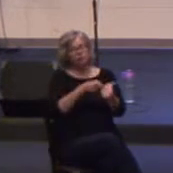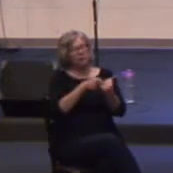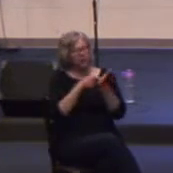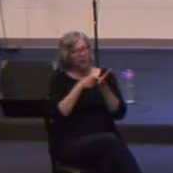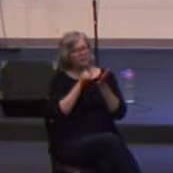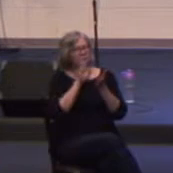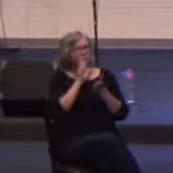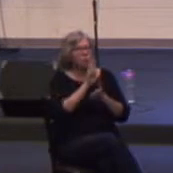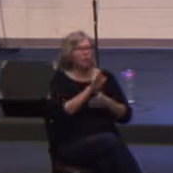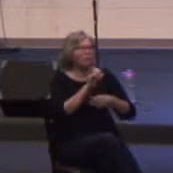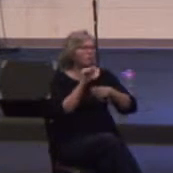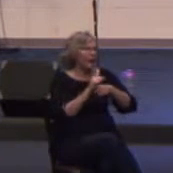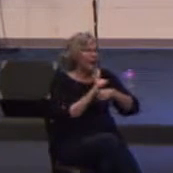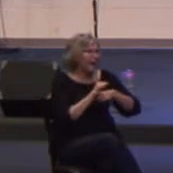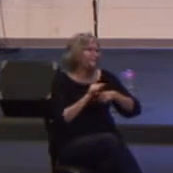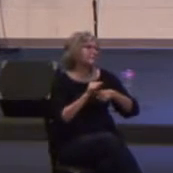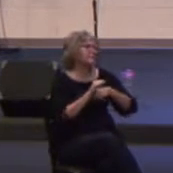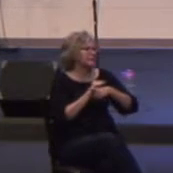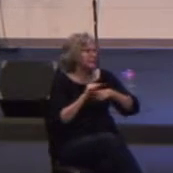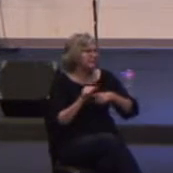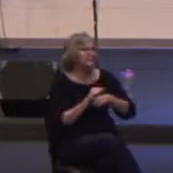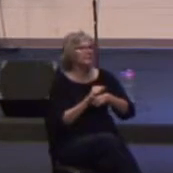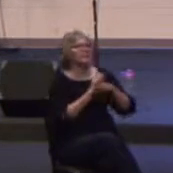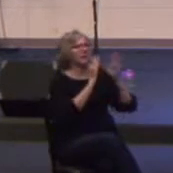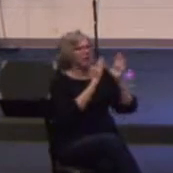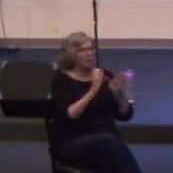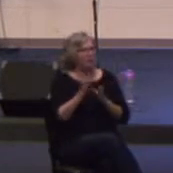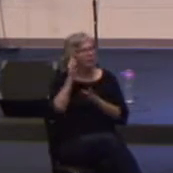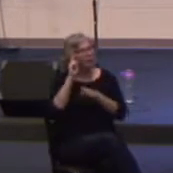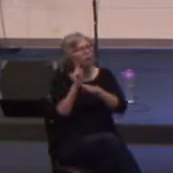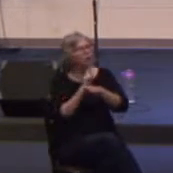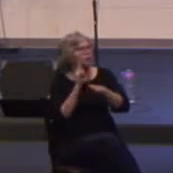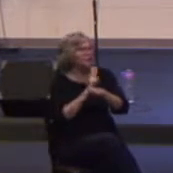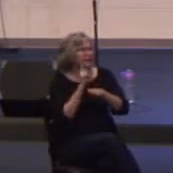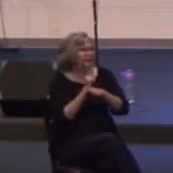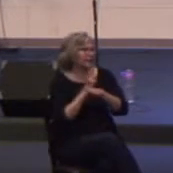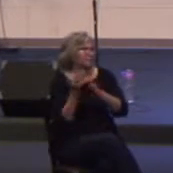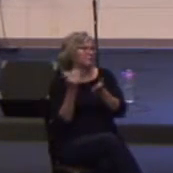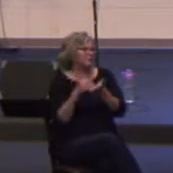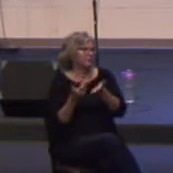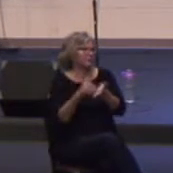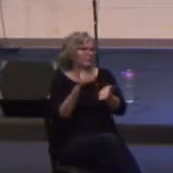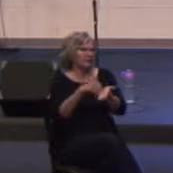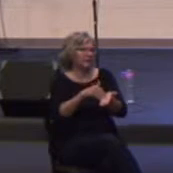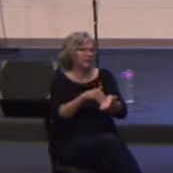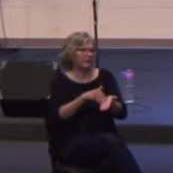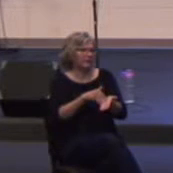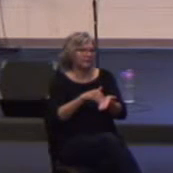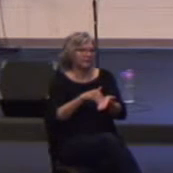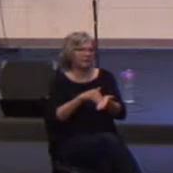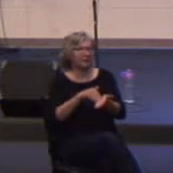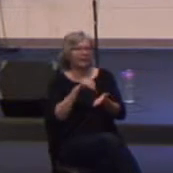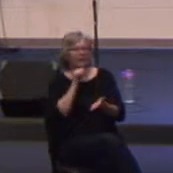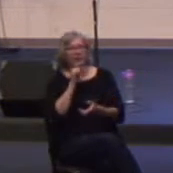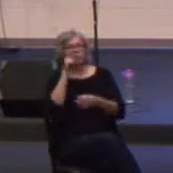your practice and preparation for using it so much more than simply commitment.